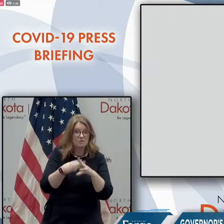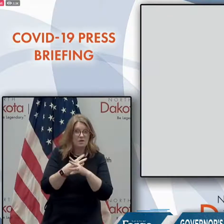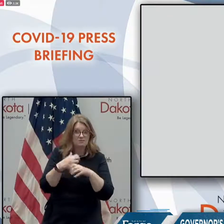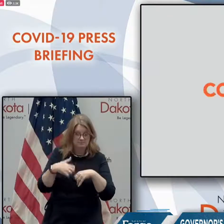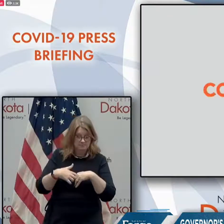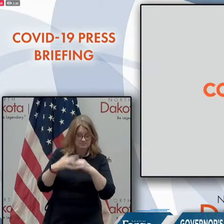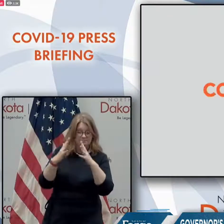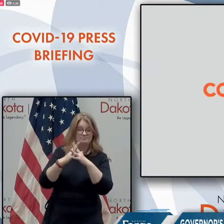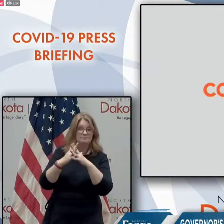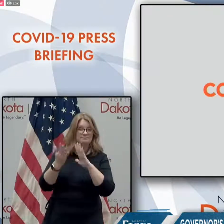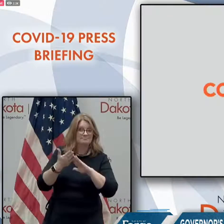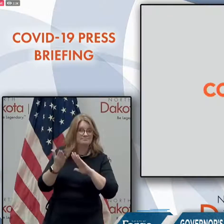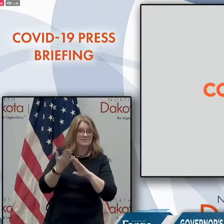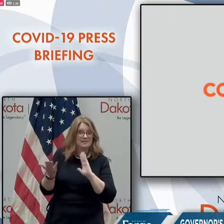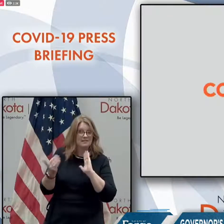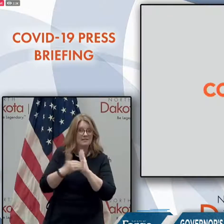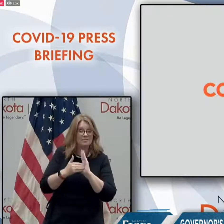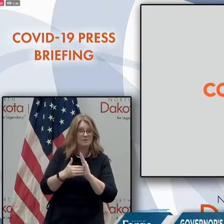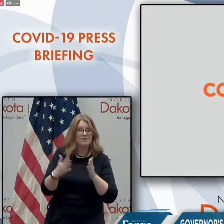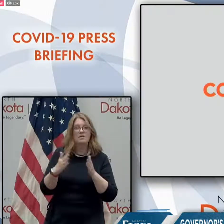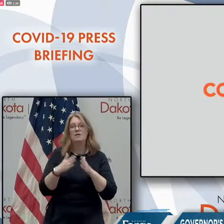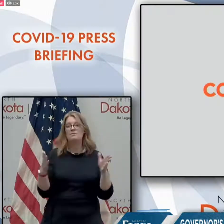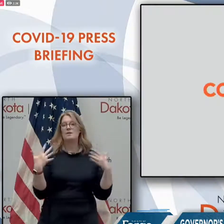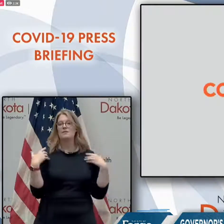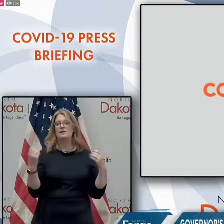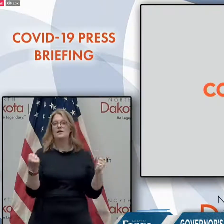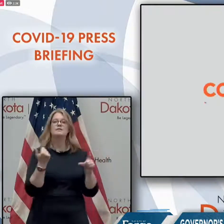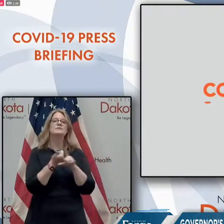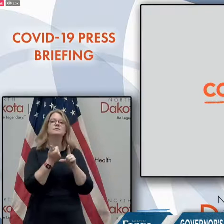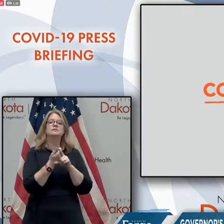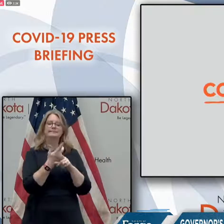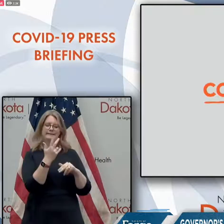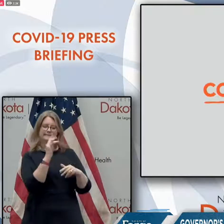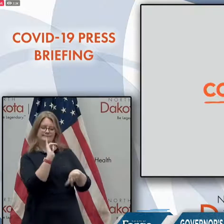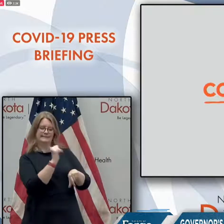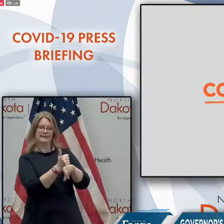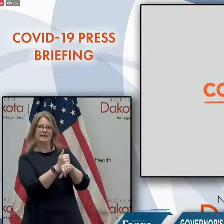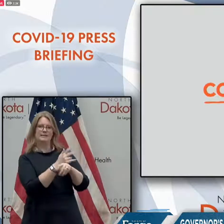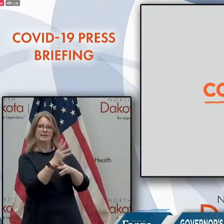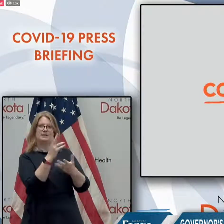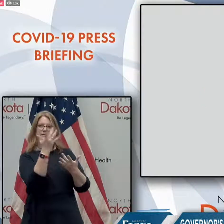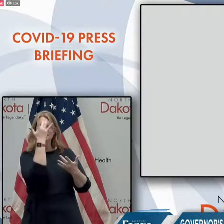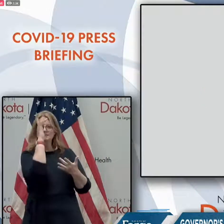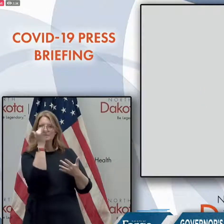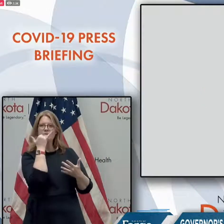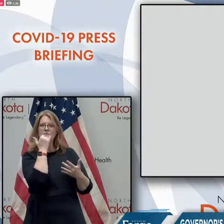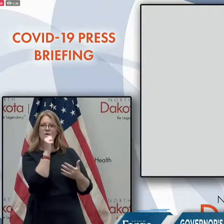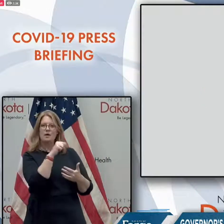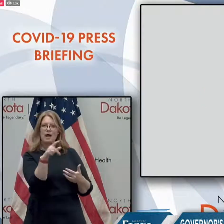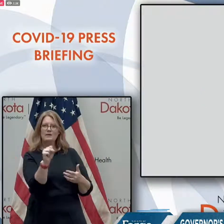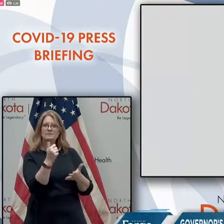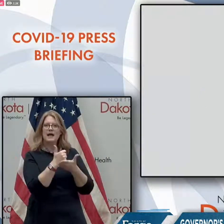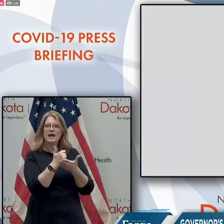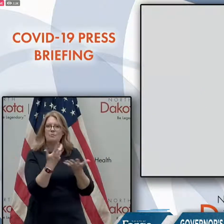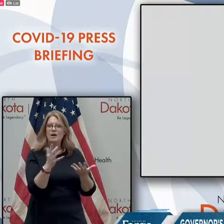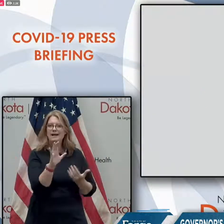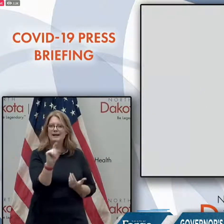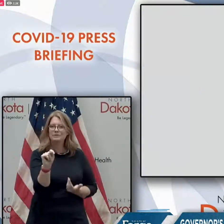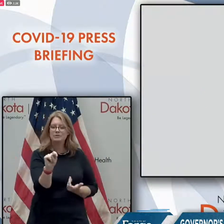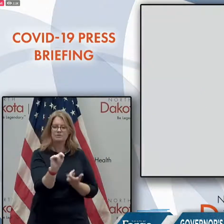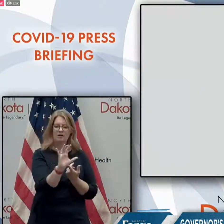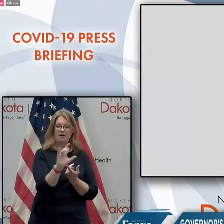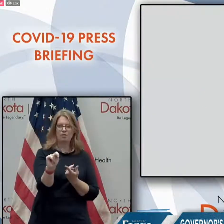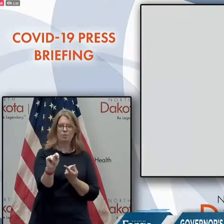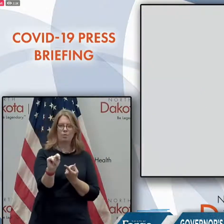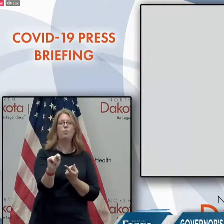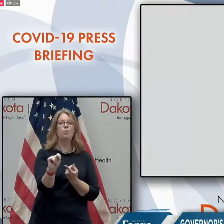as possible, public health authorities are building smartphone apps to help with contact tracing. Contact tracing is one of the best ways to stop